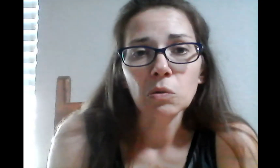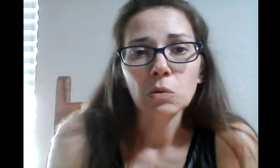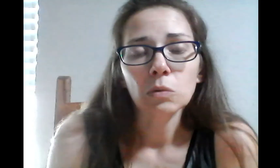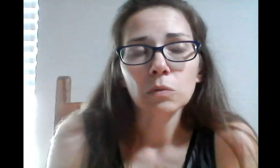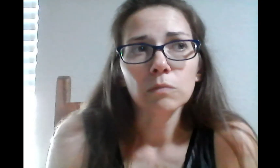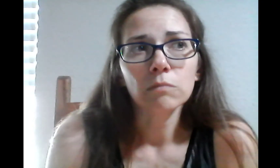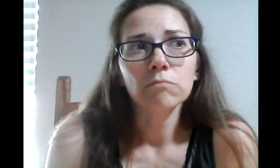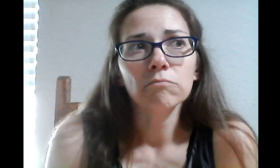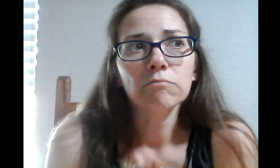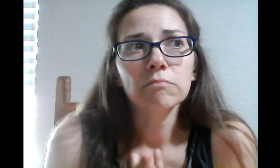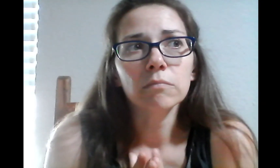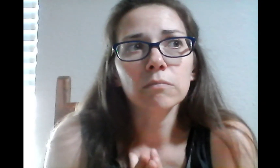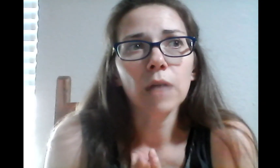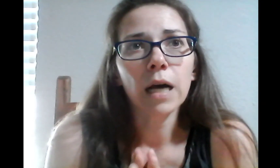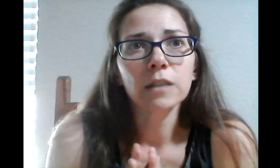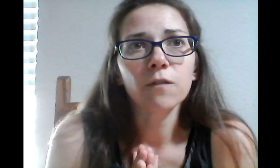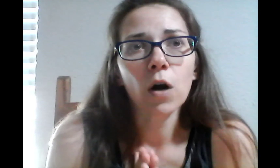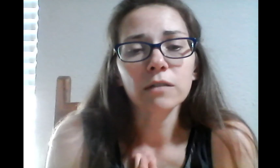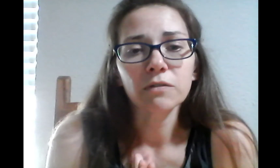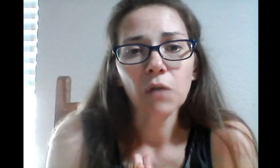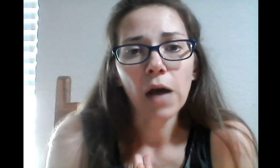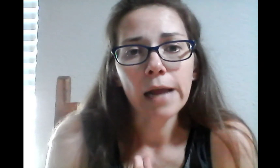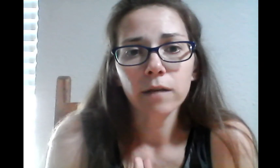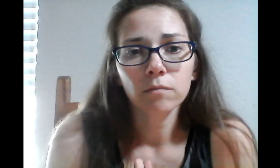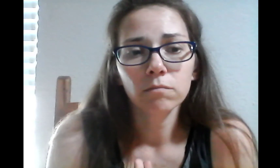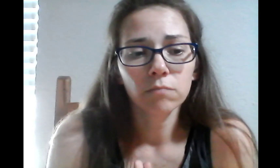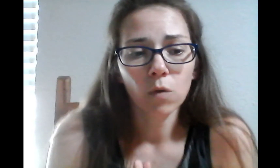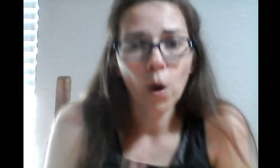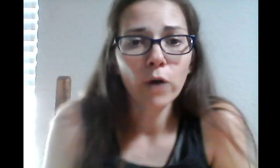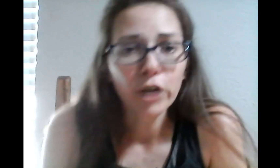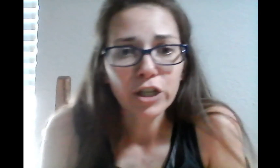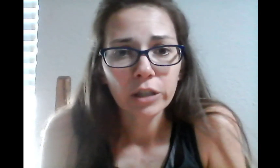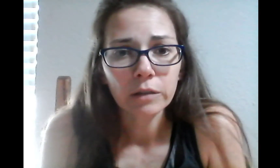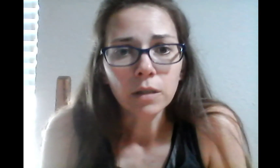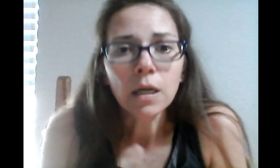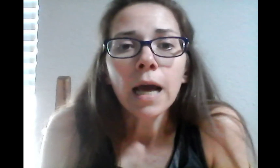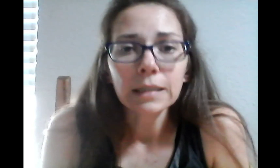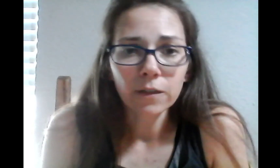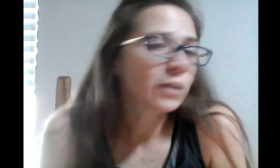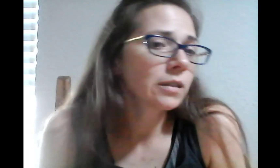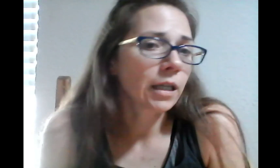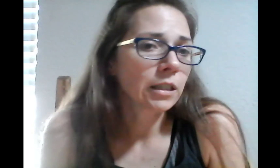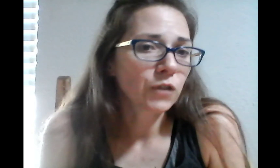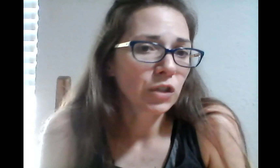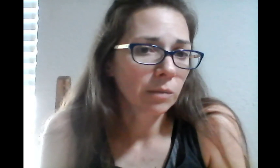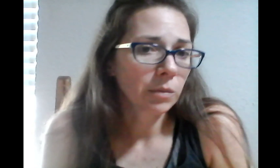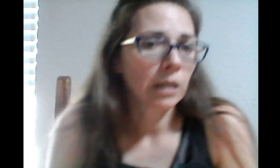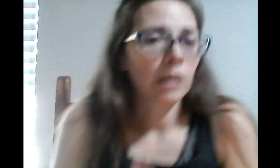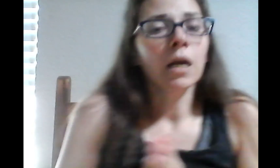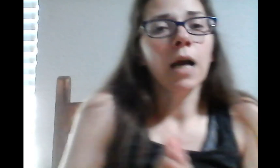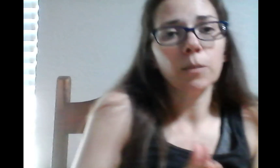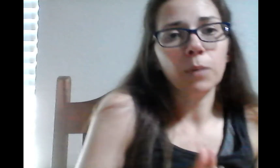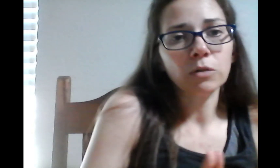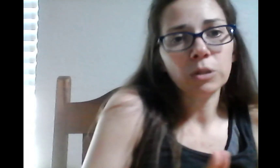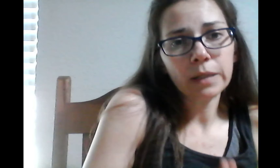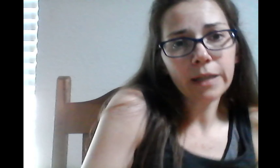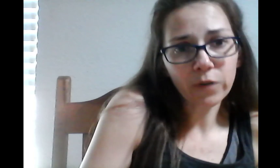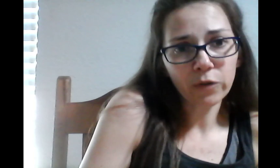universal as far as one region has different signs for something as opposed to a different